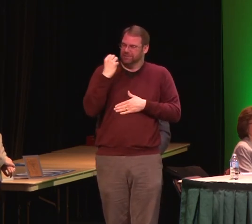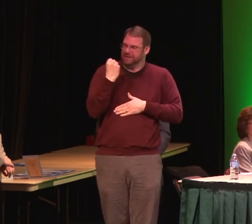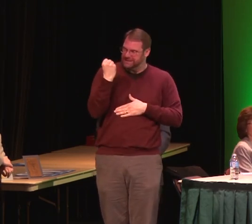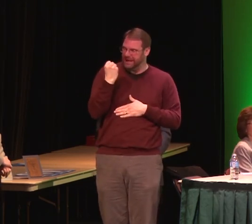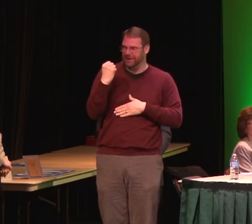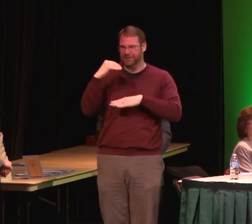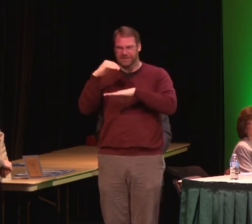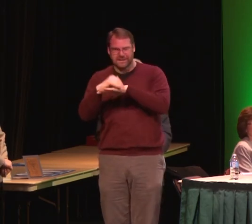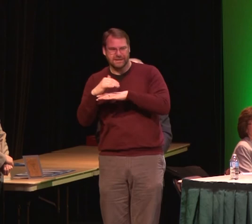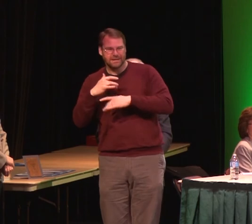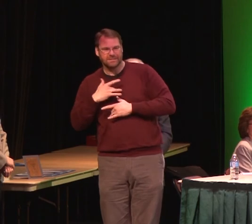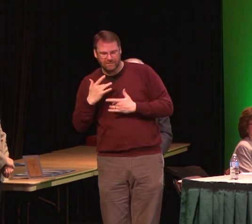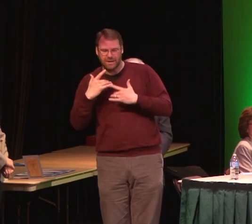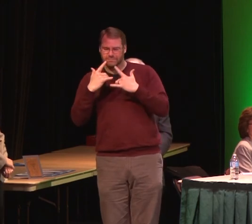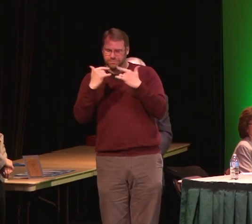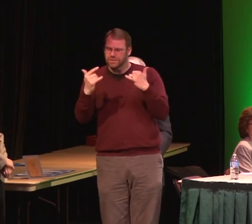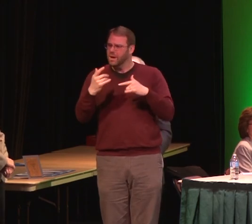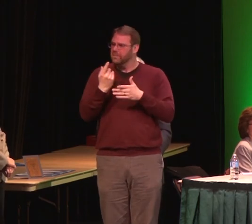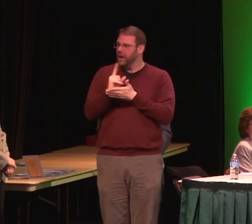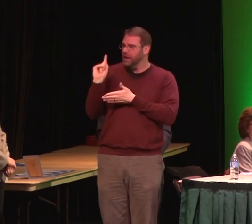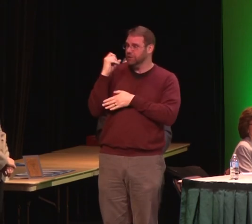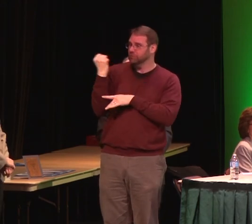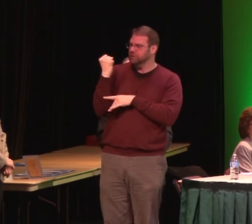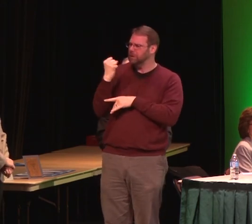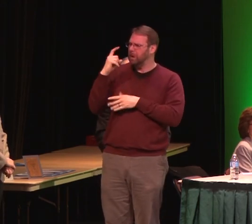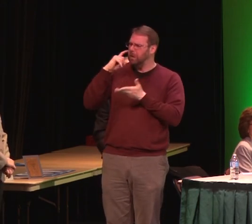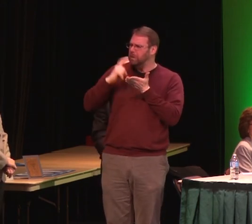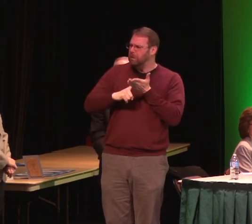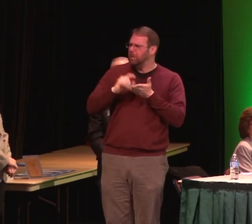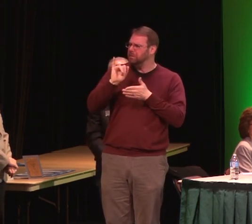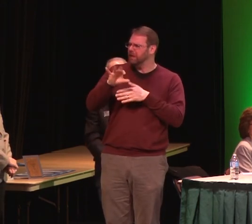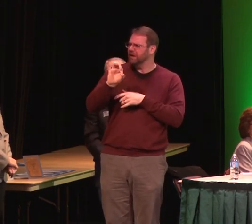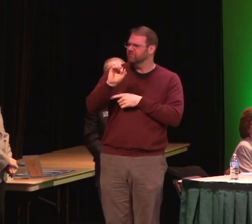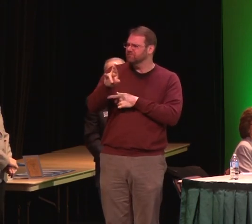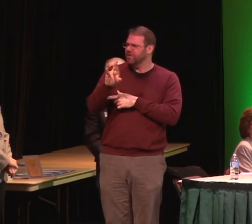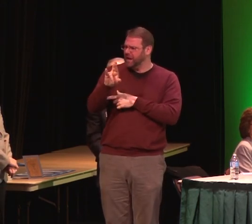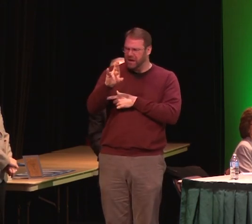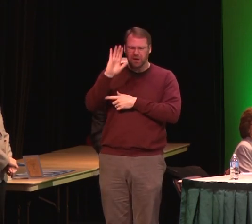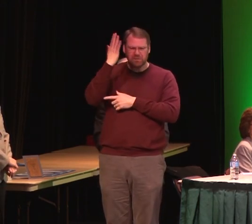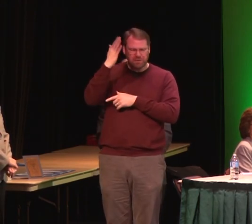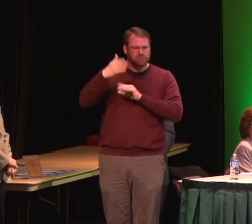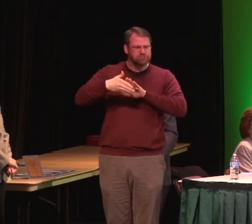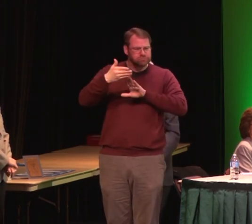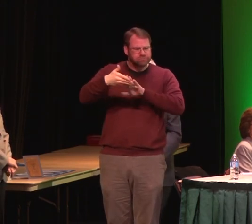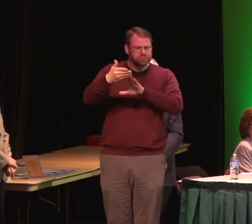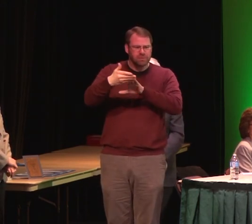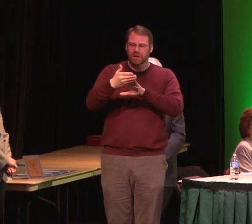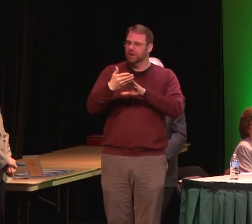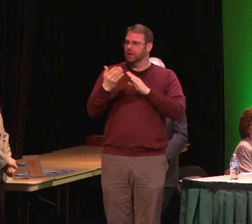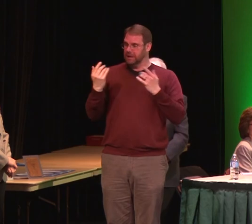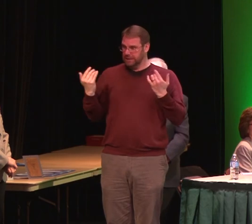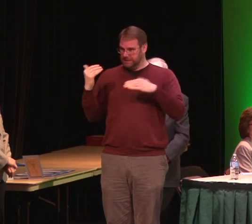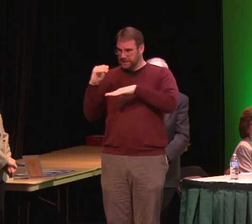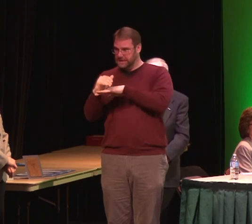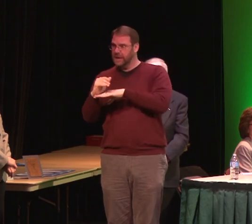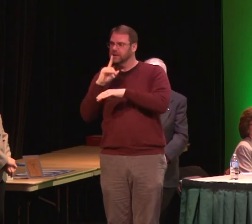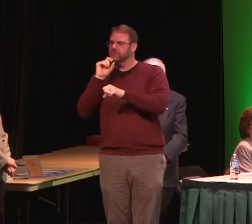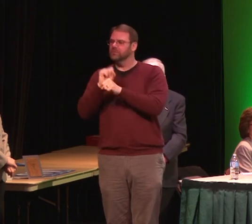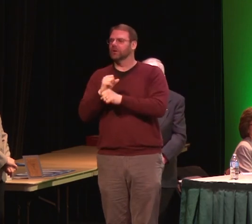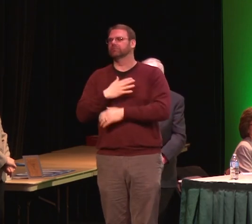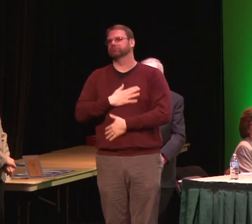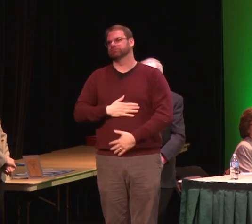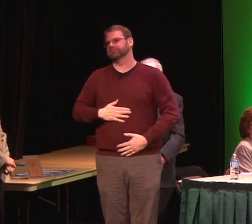Saturday went like clockwork. This evening was a most enjoyable